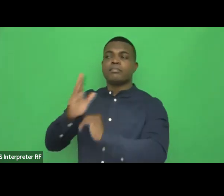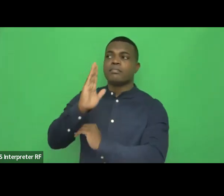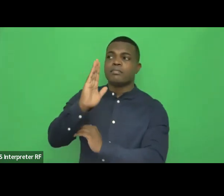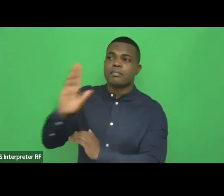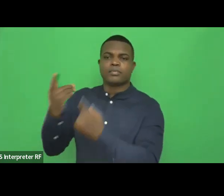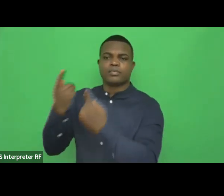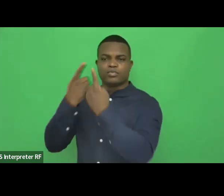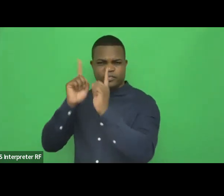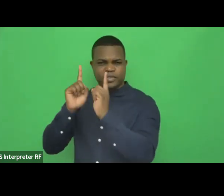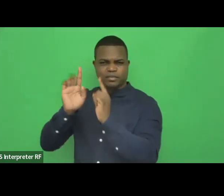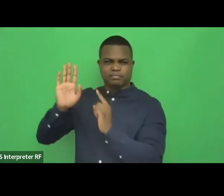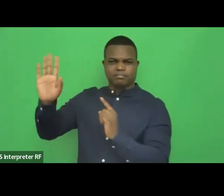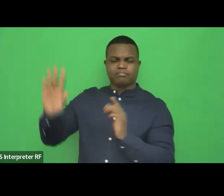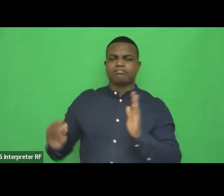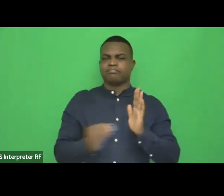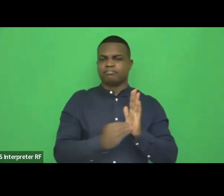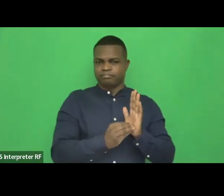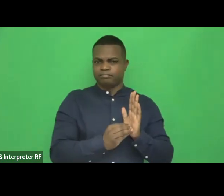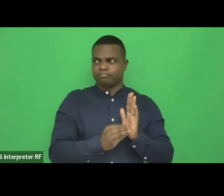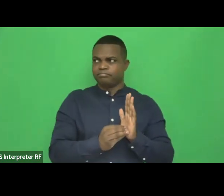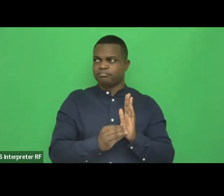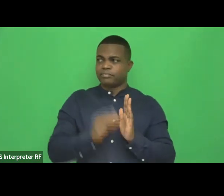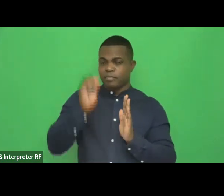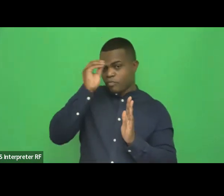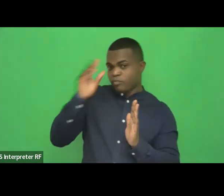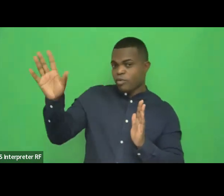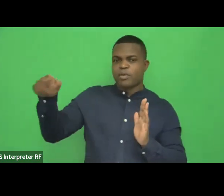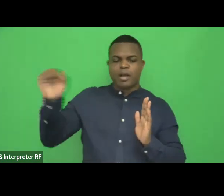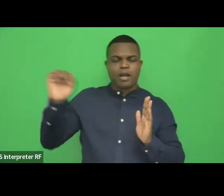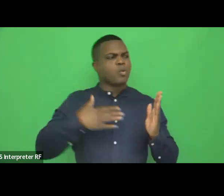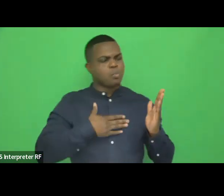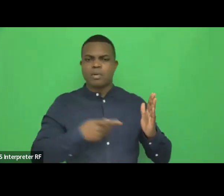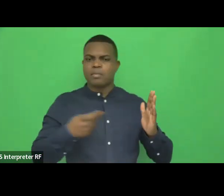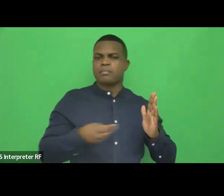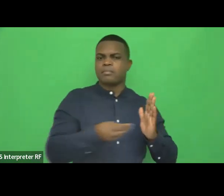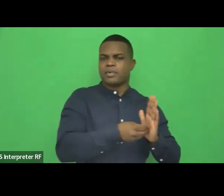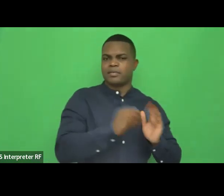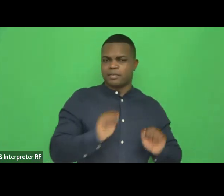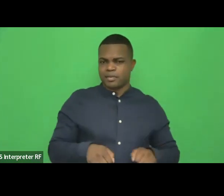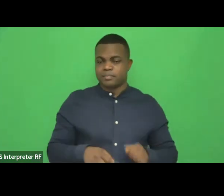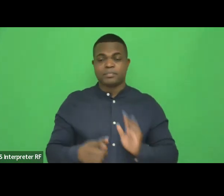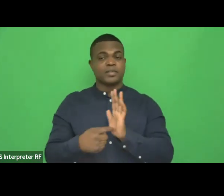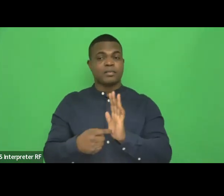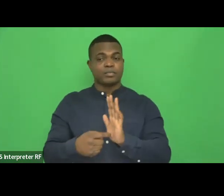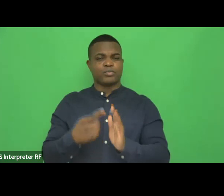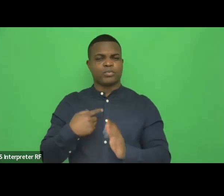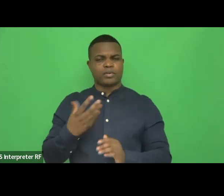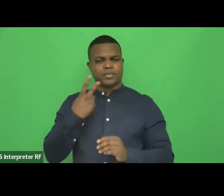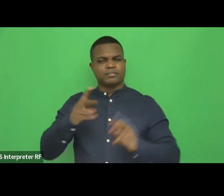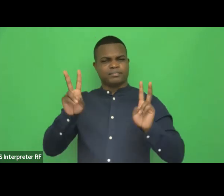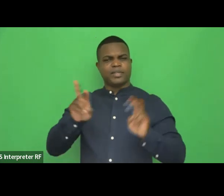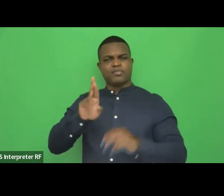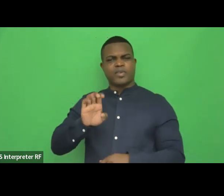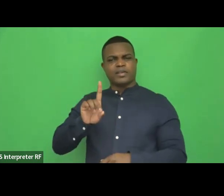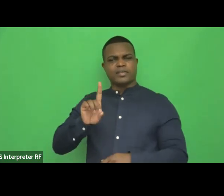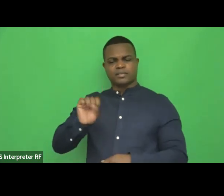an accessibility tab. When I select this, the first thing I see is that this book is screen reader friendly.